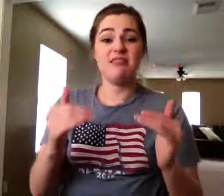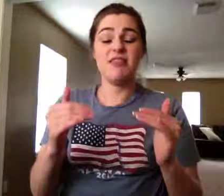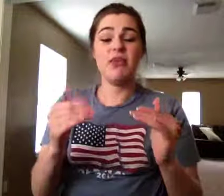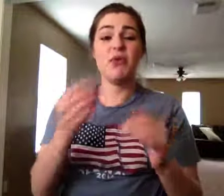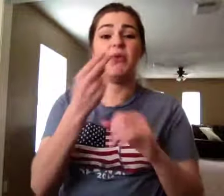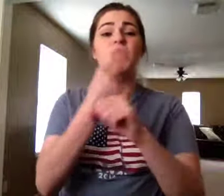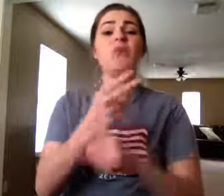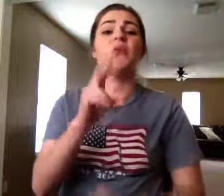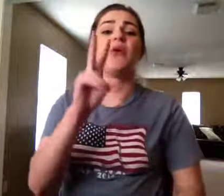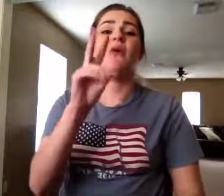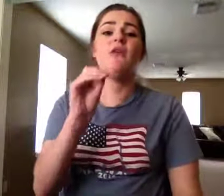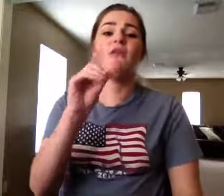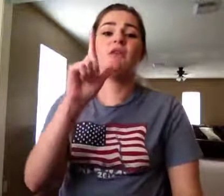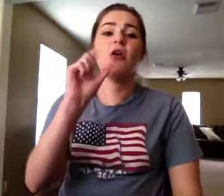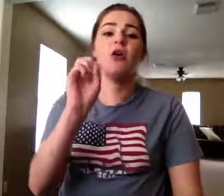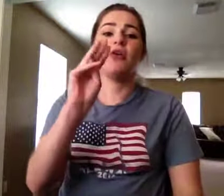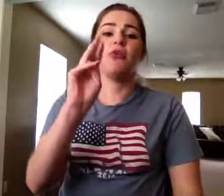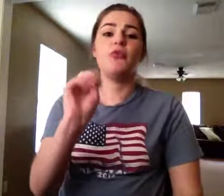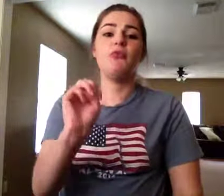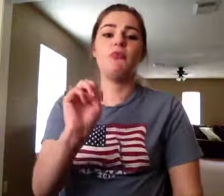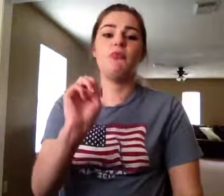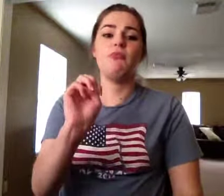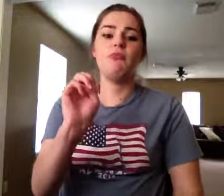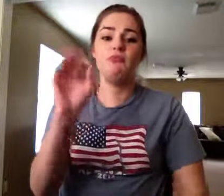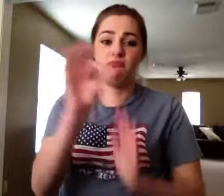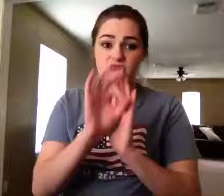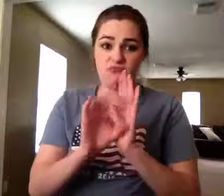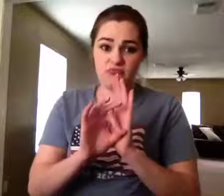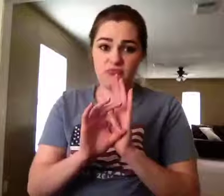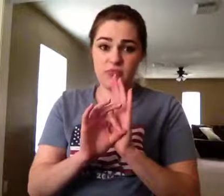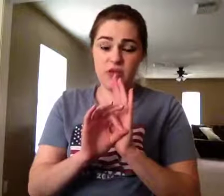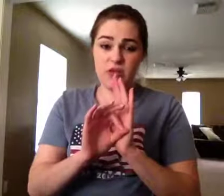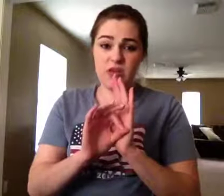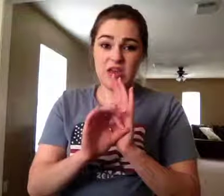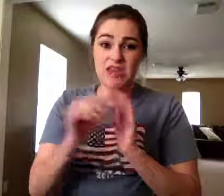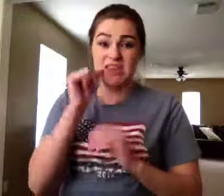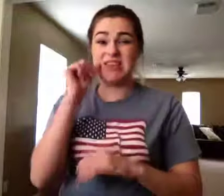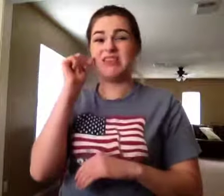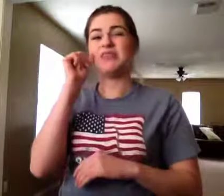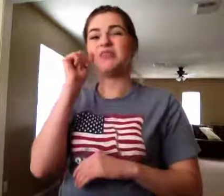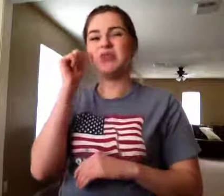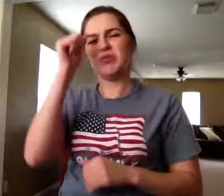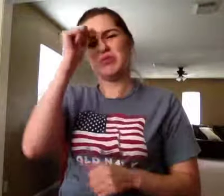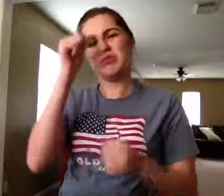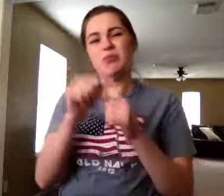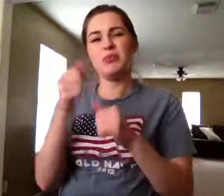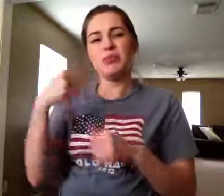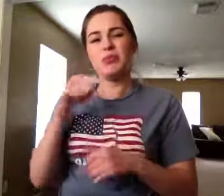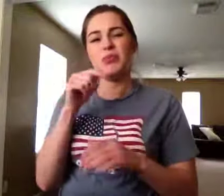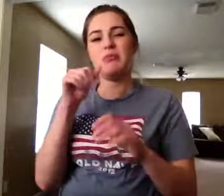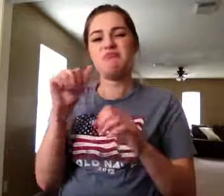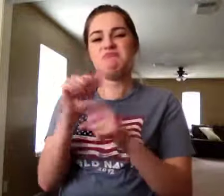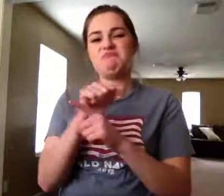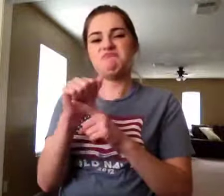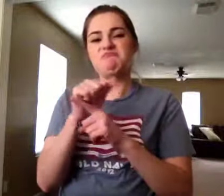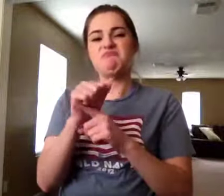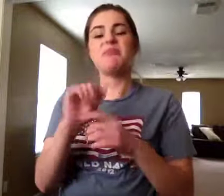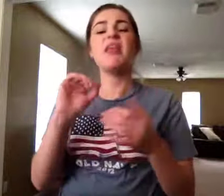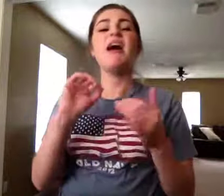we practiced yesterday. Now, how do we calculate volume? Remember, in addition to the length and the width,